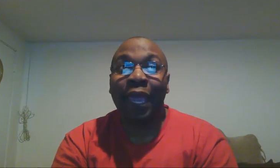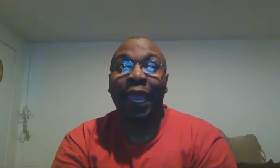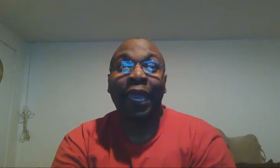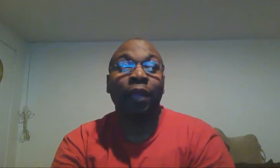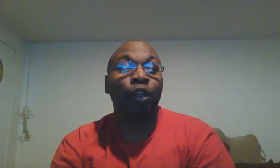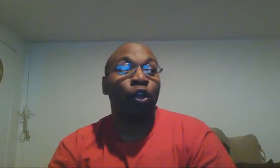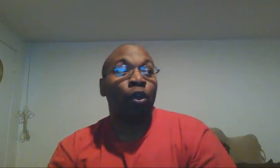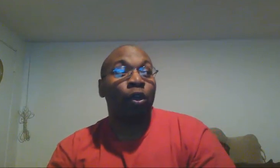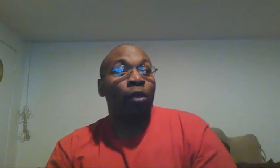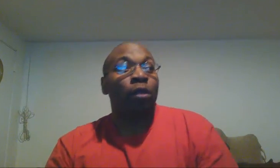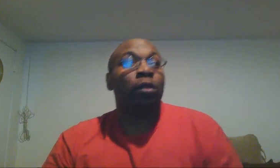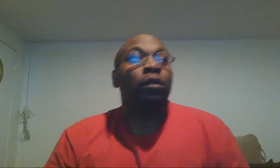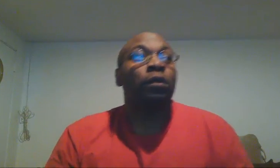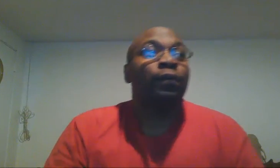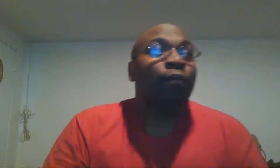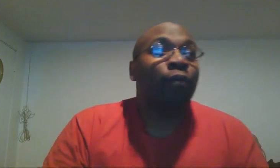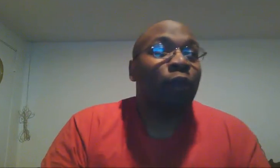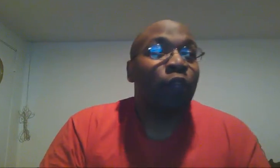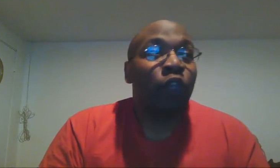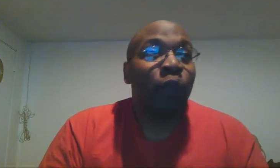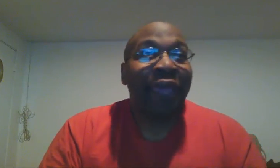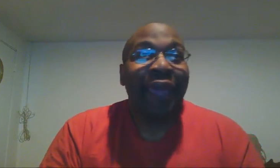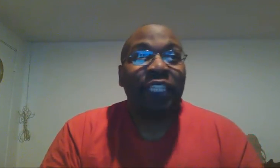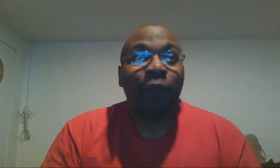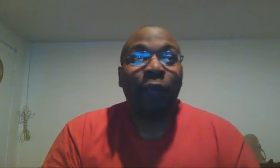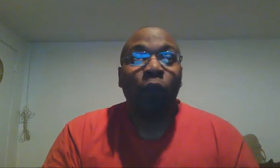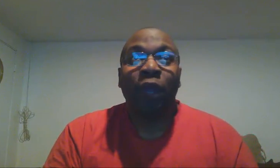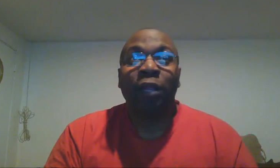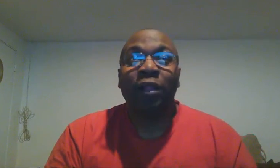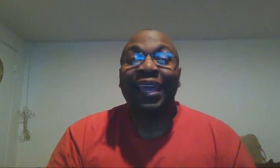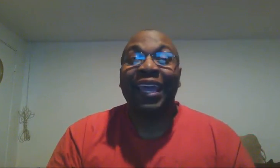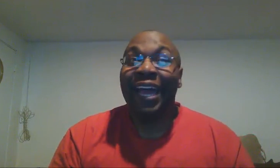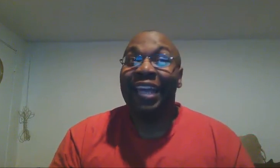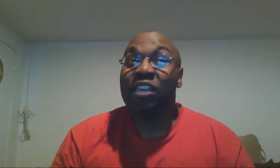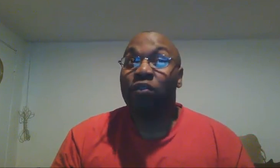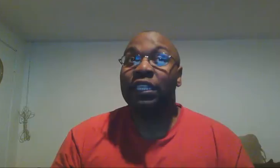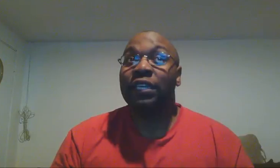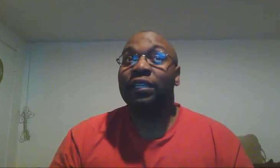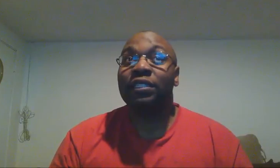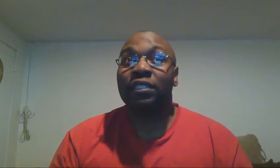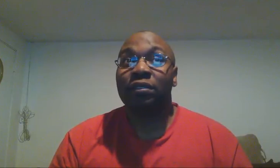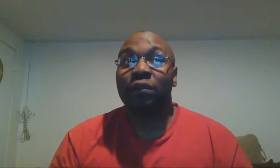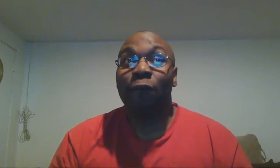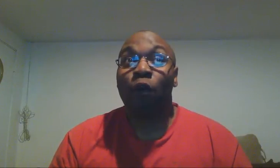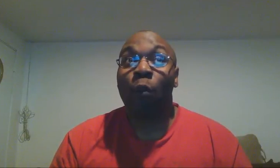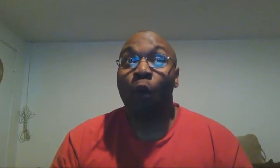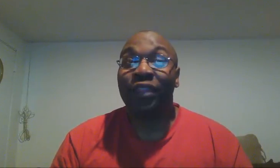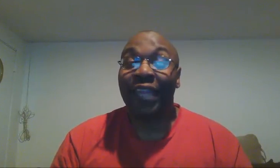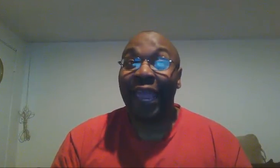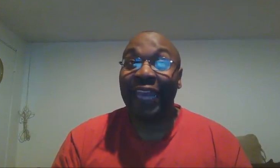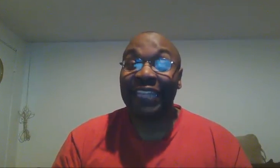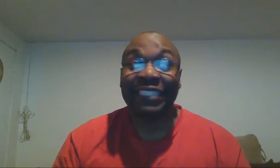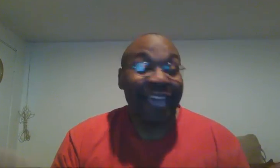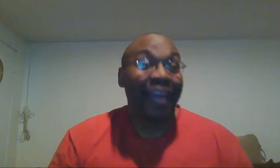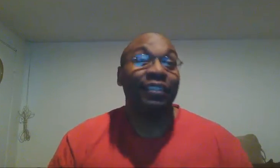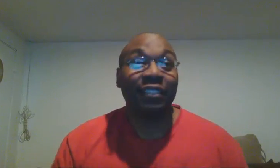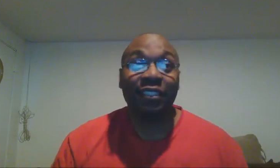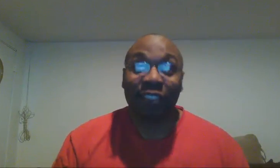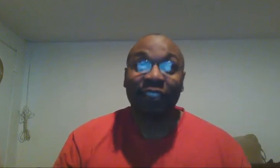And you may ask me, well, can I use this for more than headaches? Yes. Like